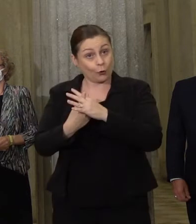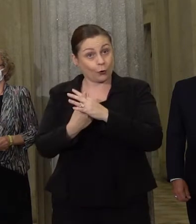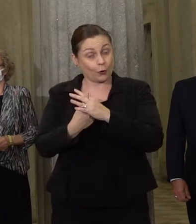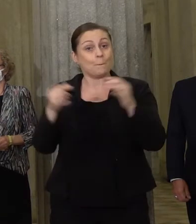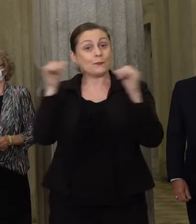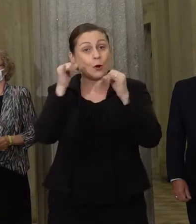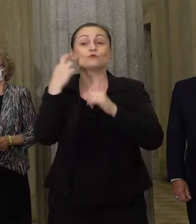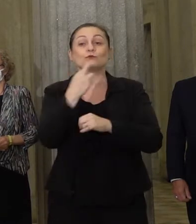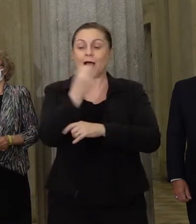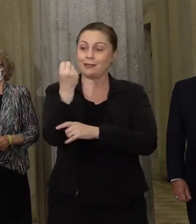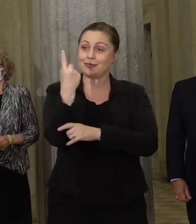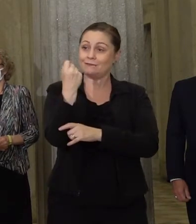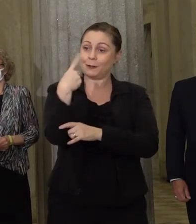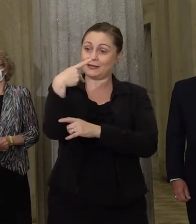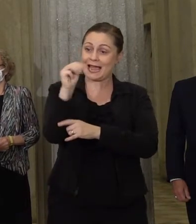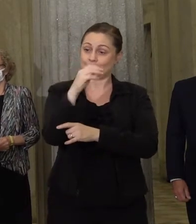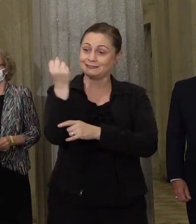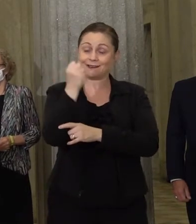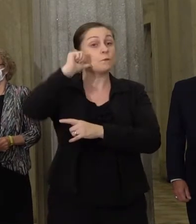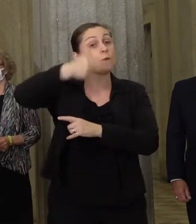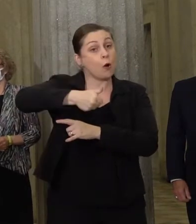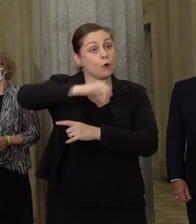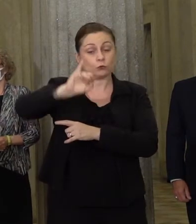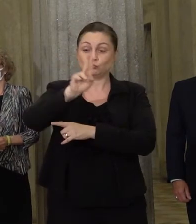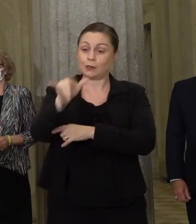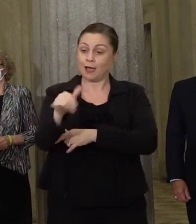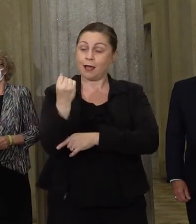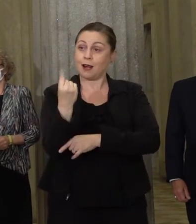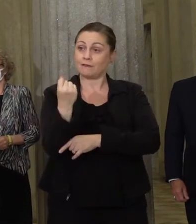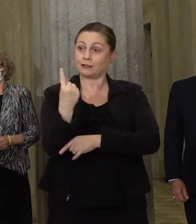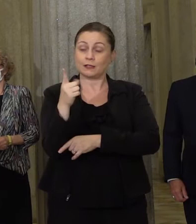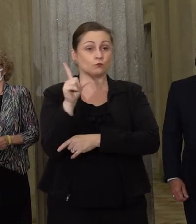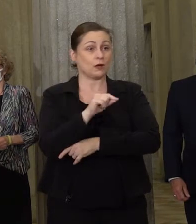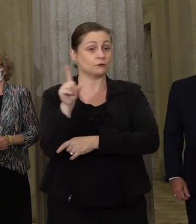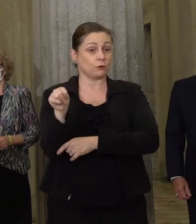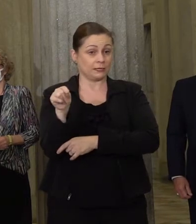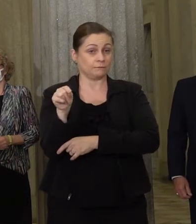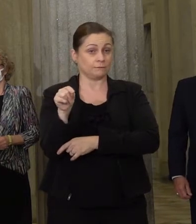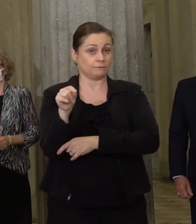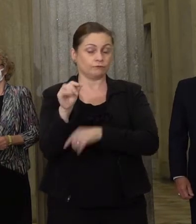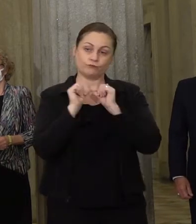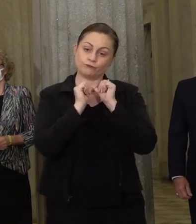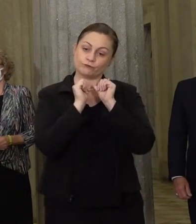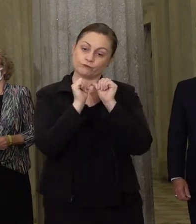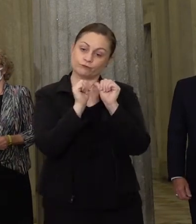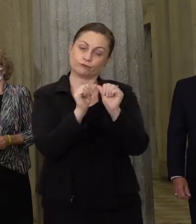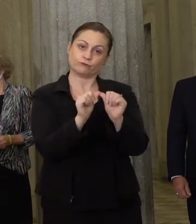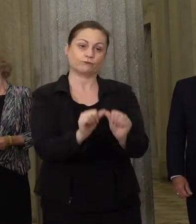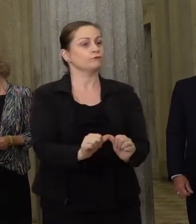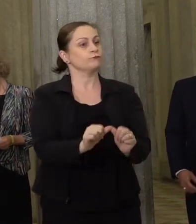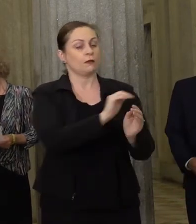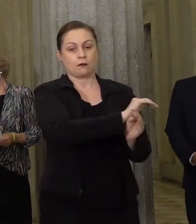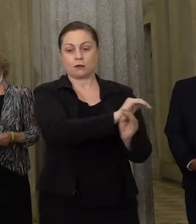p.m. on Saturday, that's tomorrow, July the 11th, 2020, and will stay in place